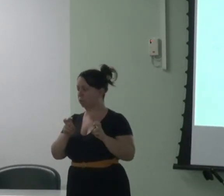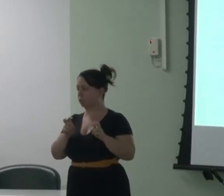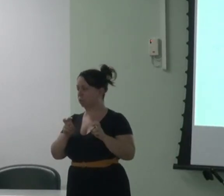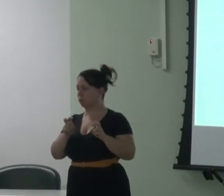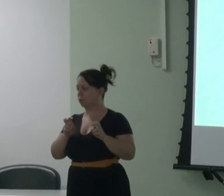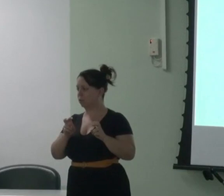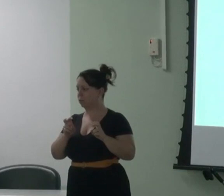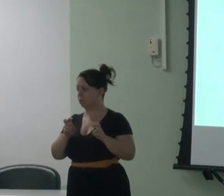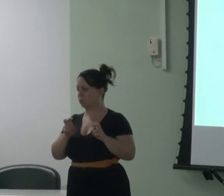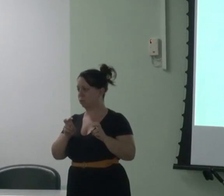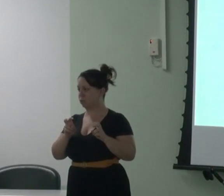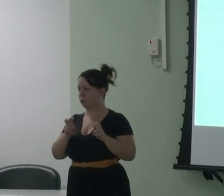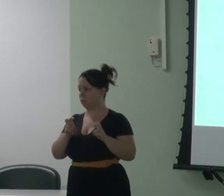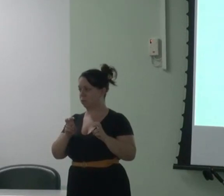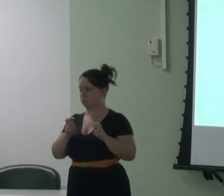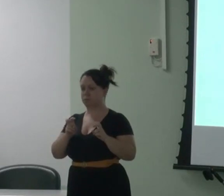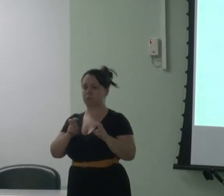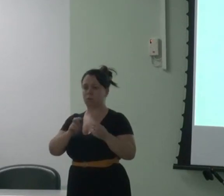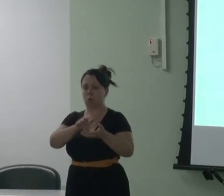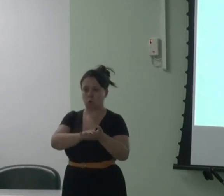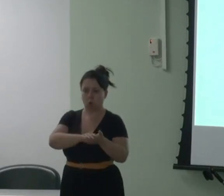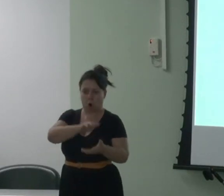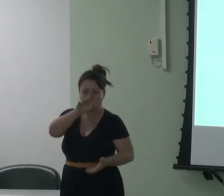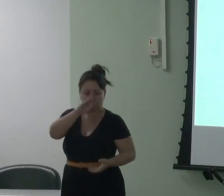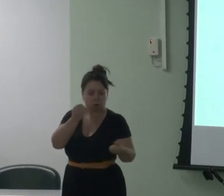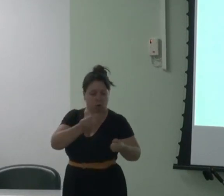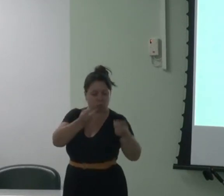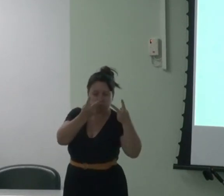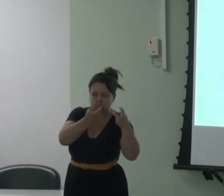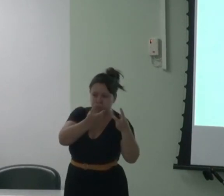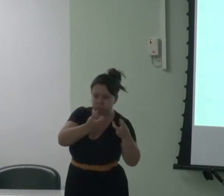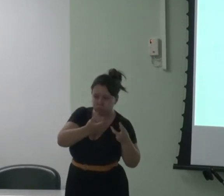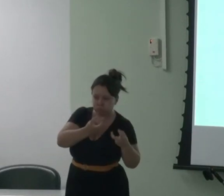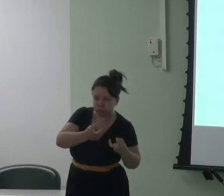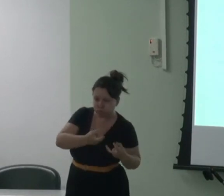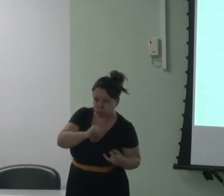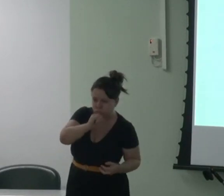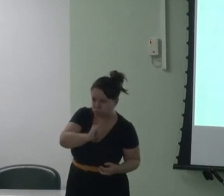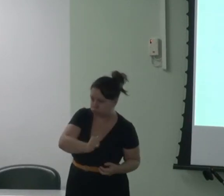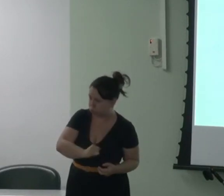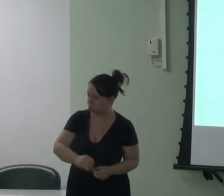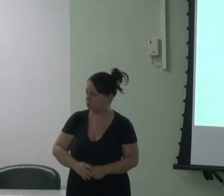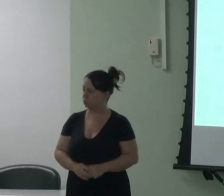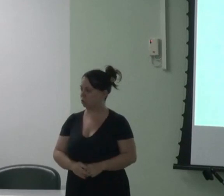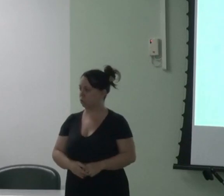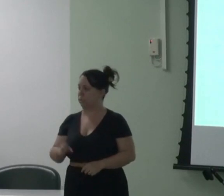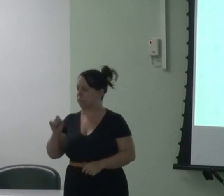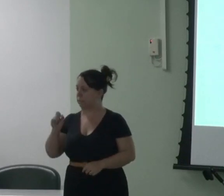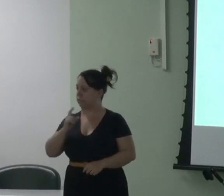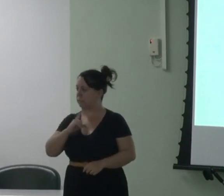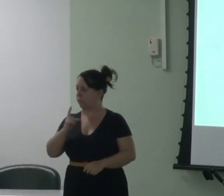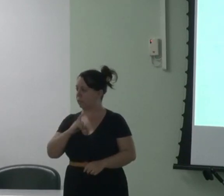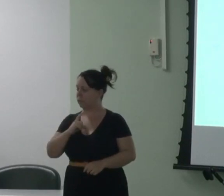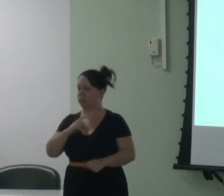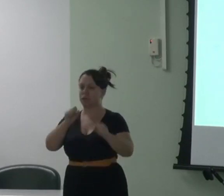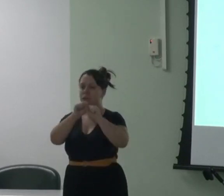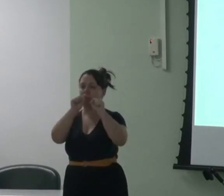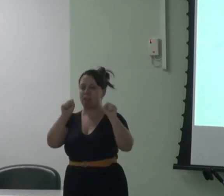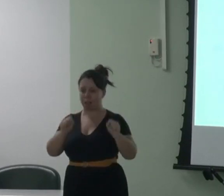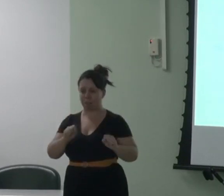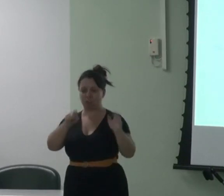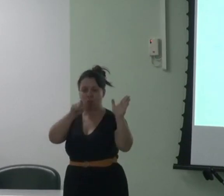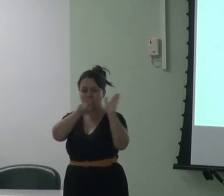the exploitation of the corpora. If you have systems to do queries